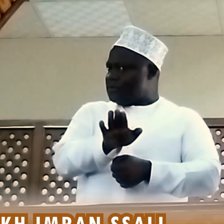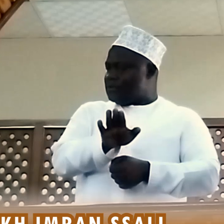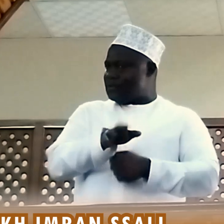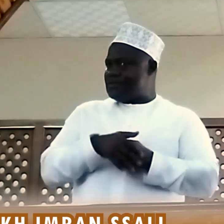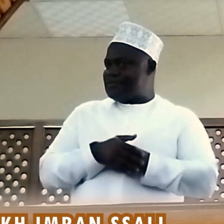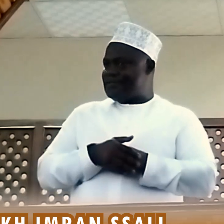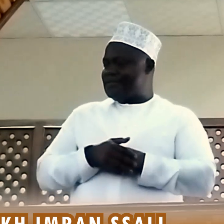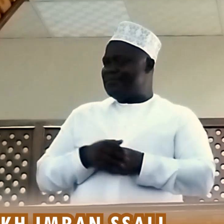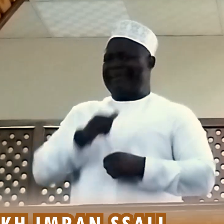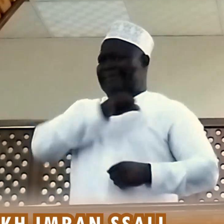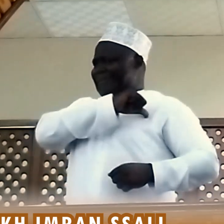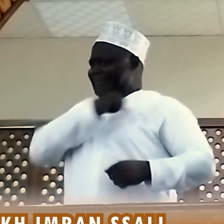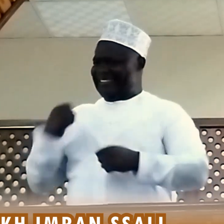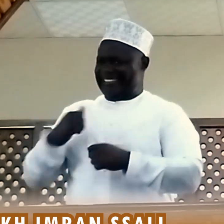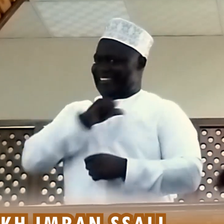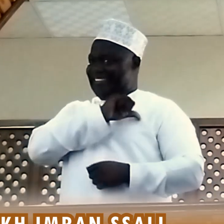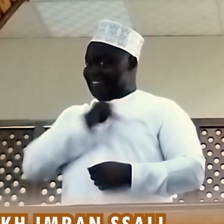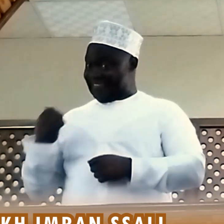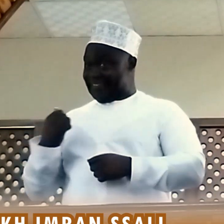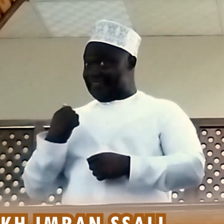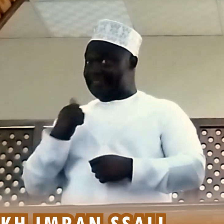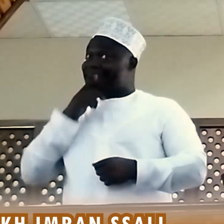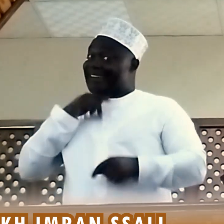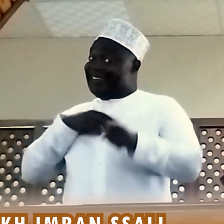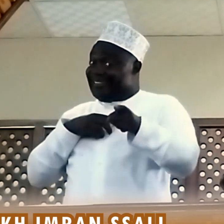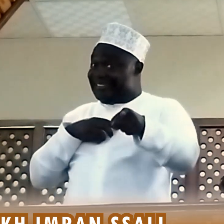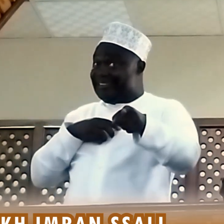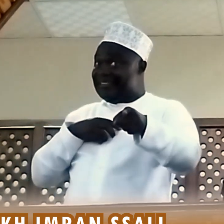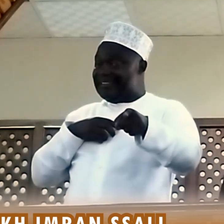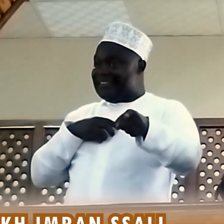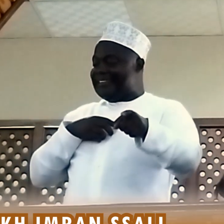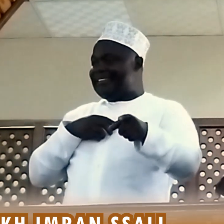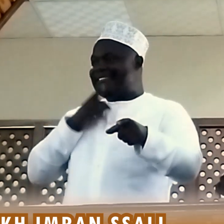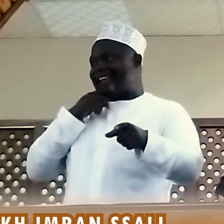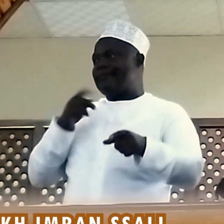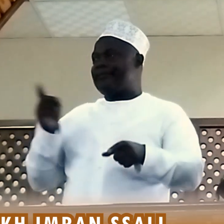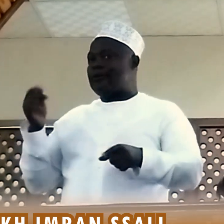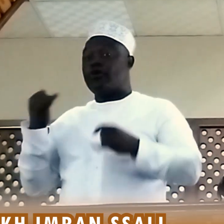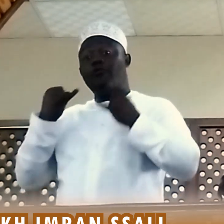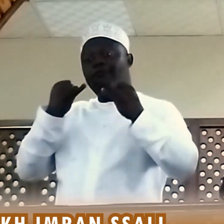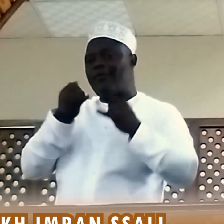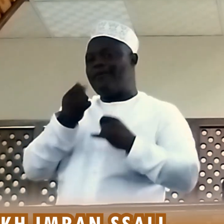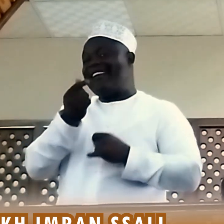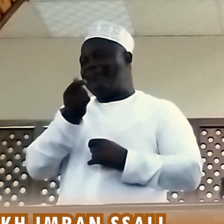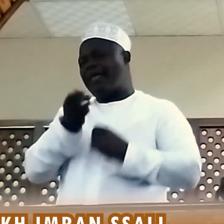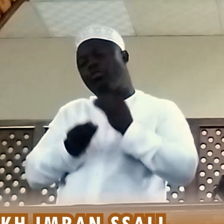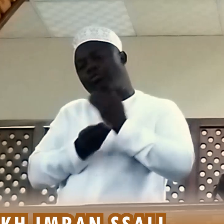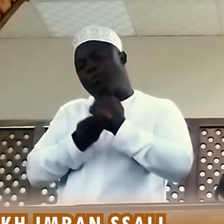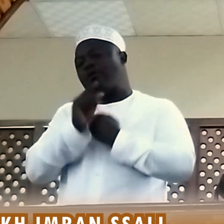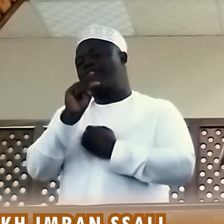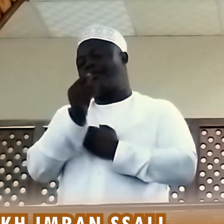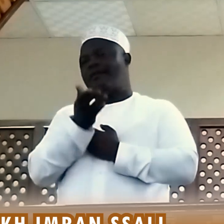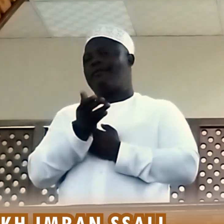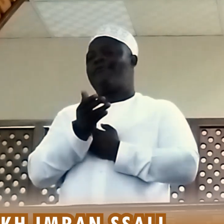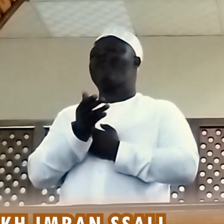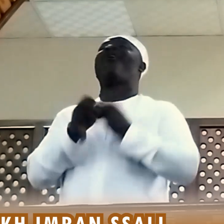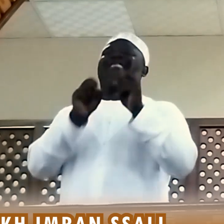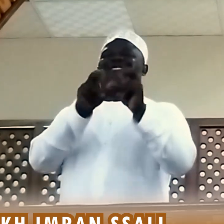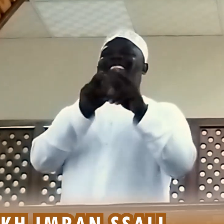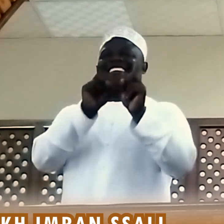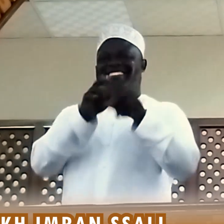Ayinza okugaana n'agaana. Naye bw'osiinyako ku kigaa nti nja kuwaayo akantu. Agant